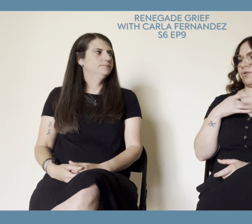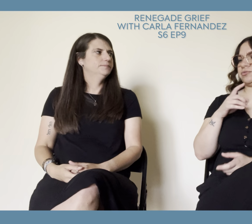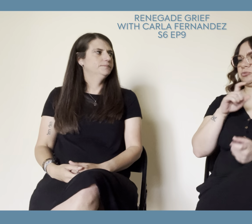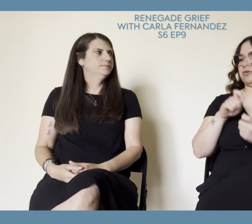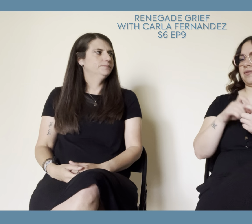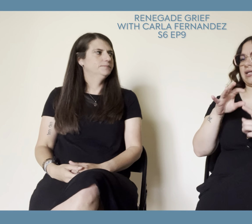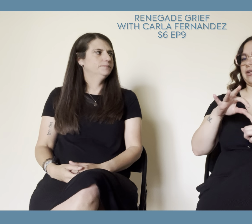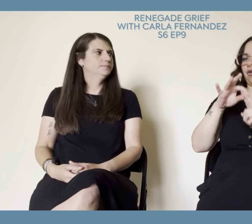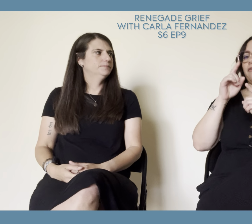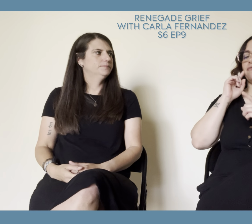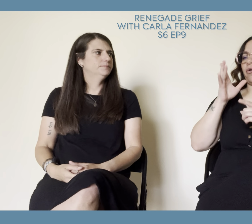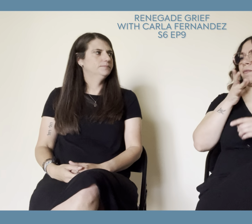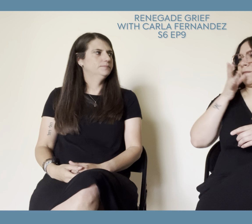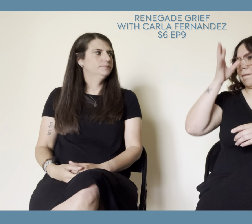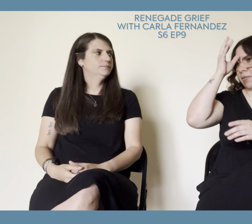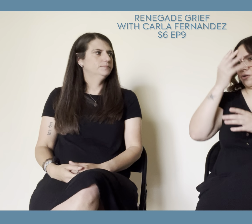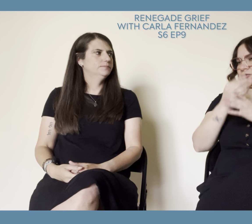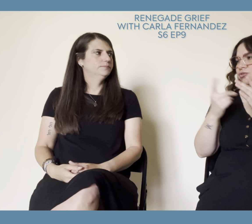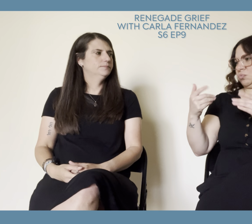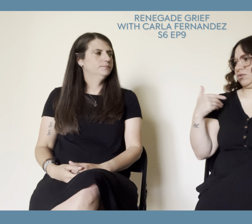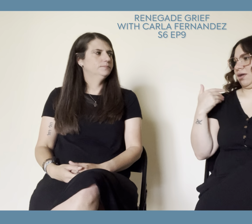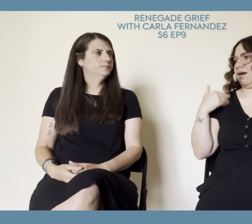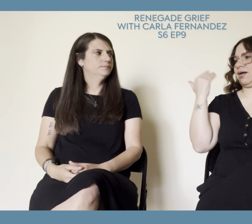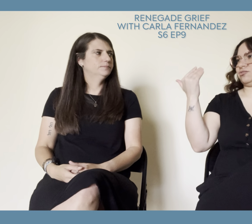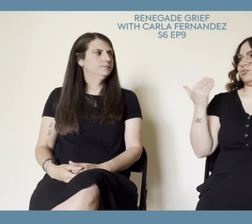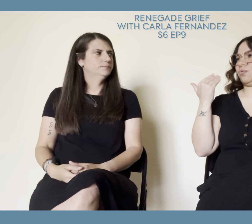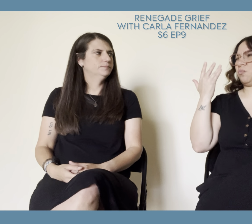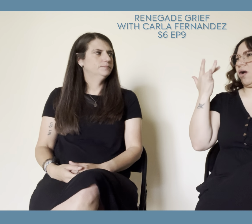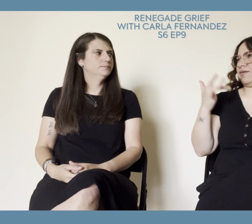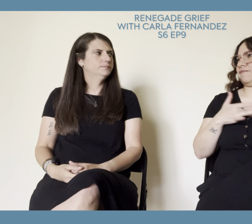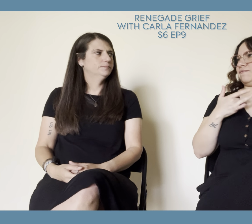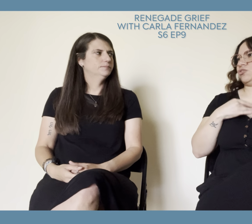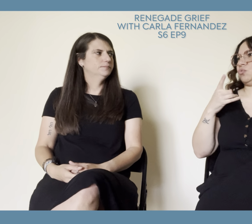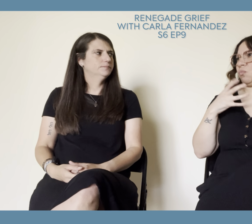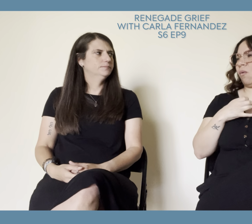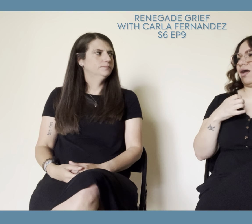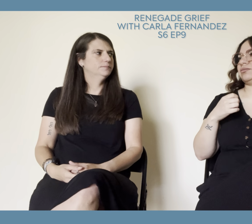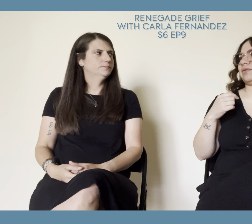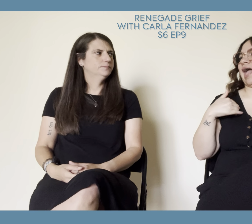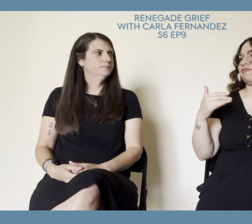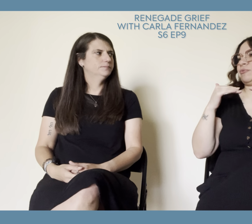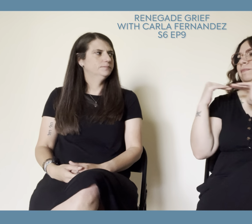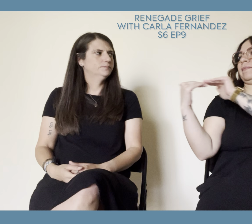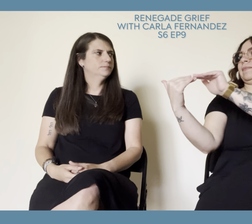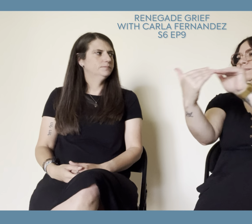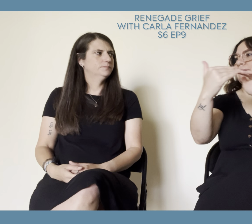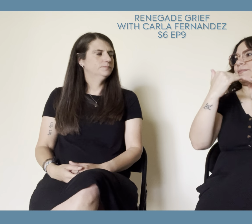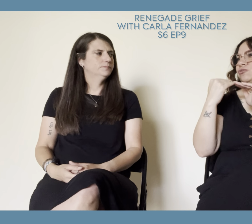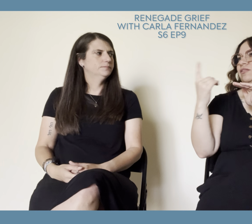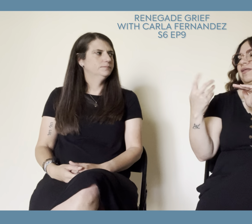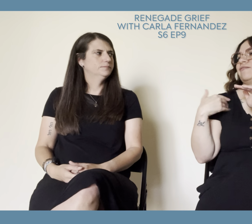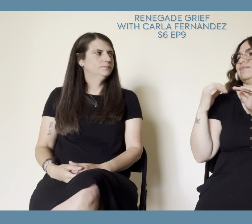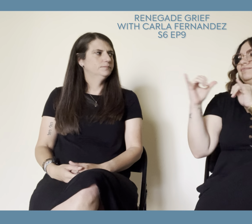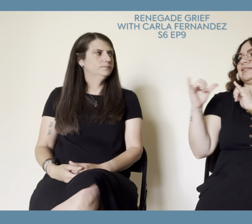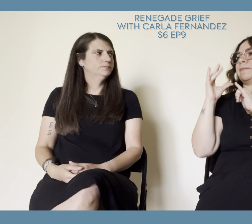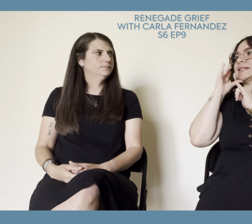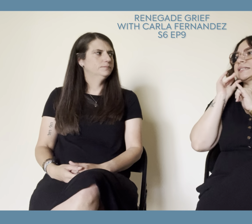parent as a young adult? And why did you feel compelled to surround yourself with peers who'd also experienced the death of a parent during